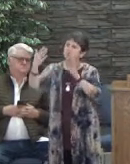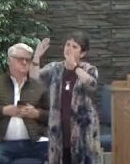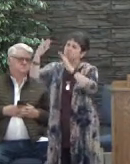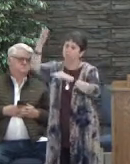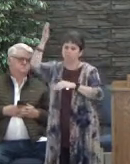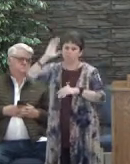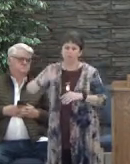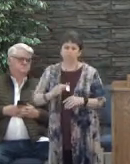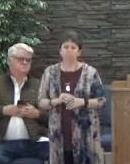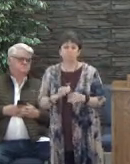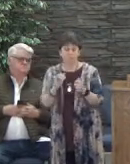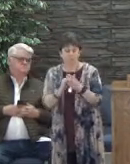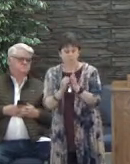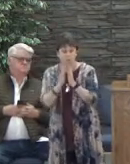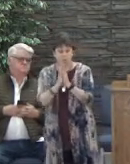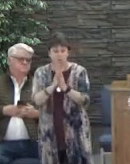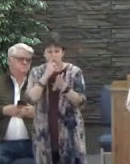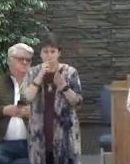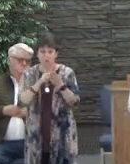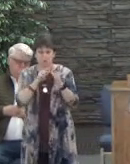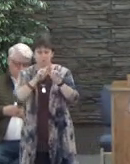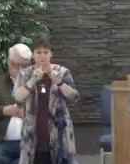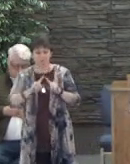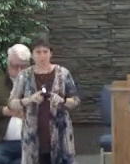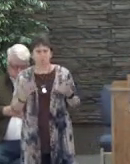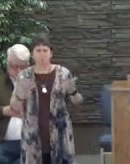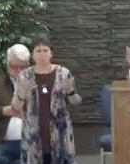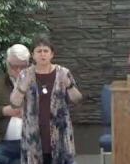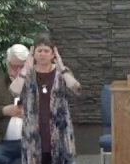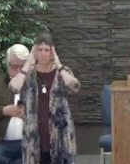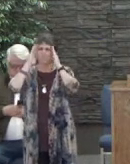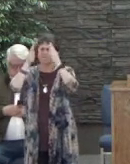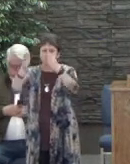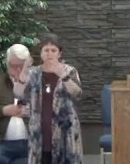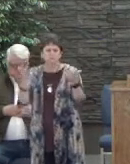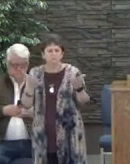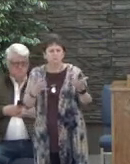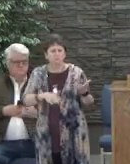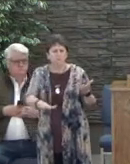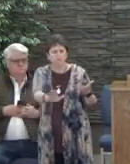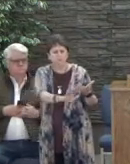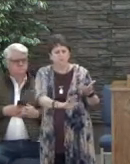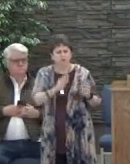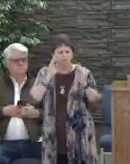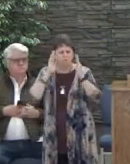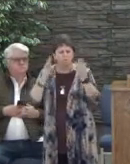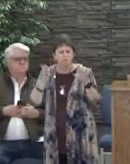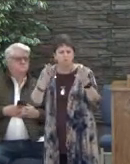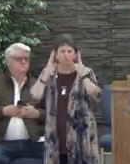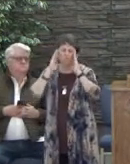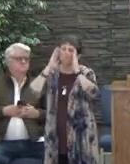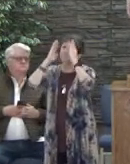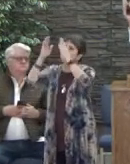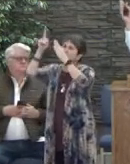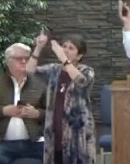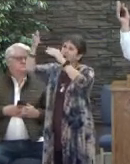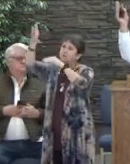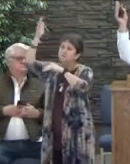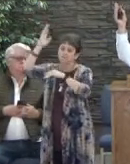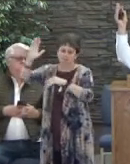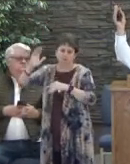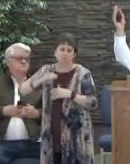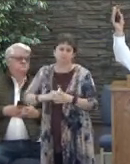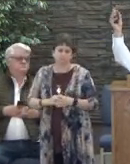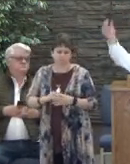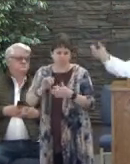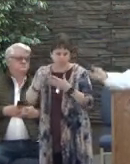look at this prayer, we notice several different things. What is their focus? Certainly, we can see that their focus is on the big God that